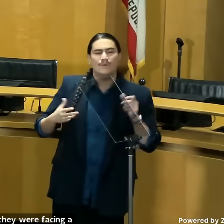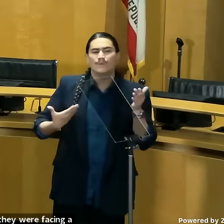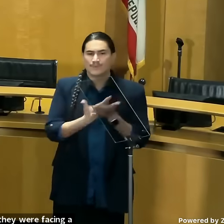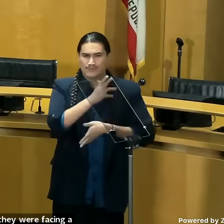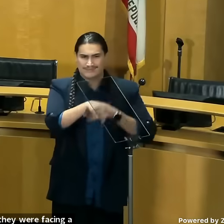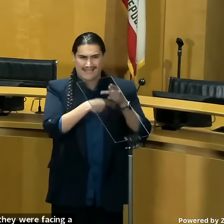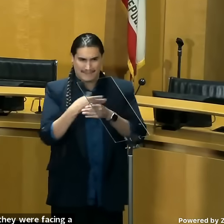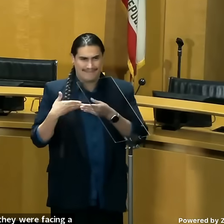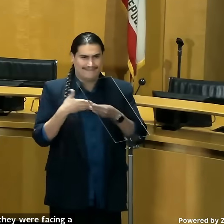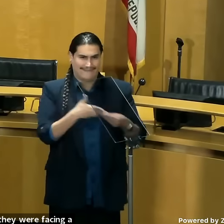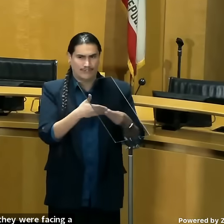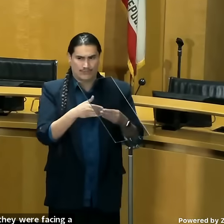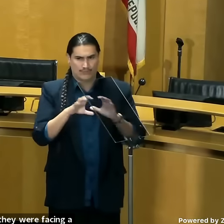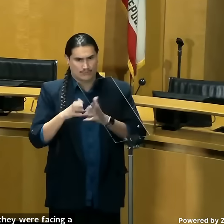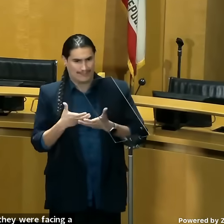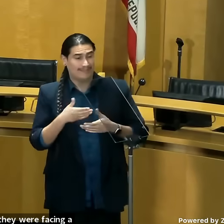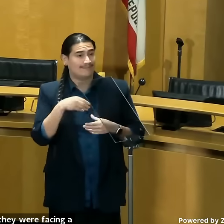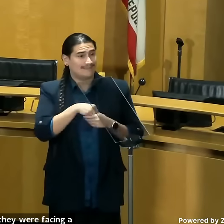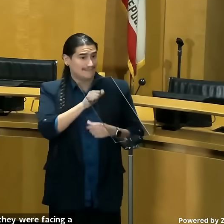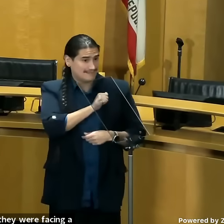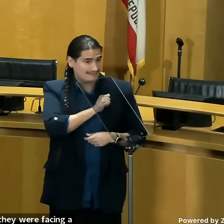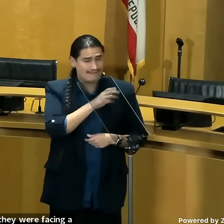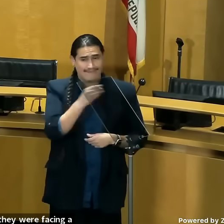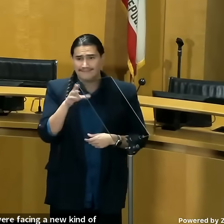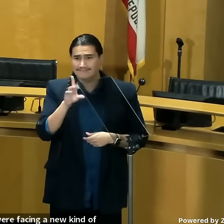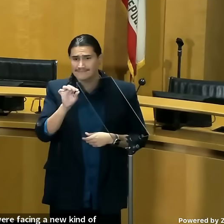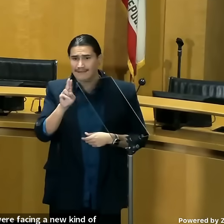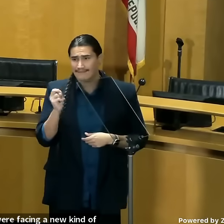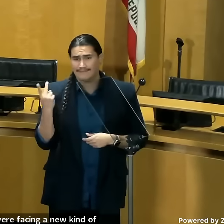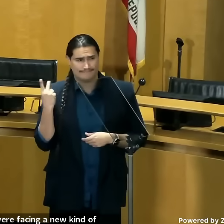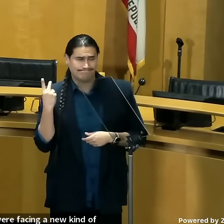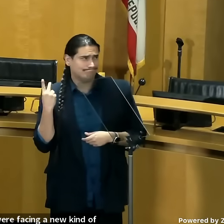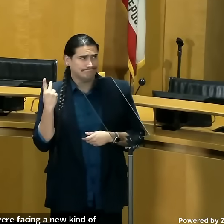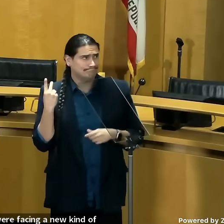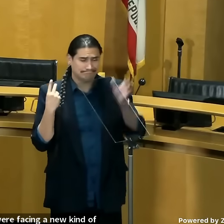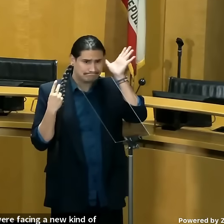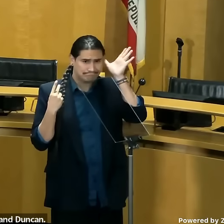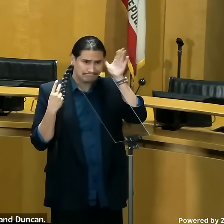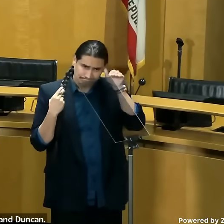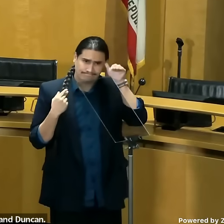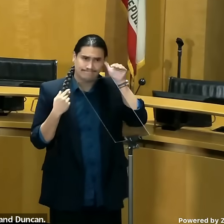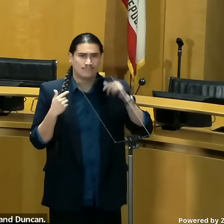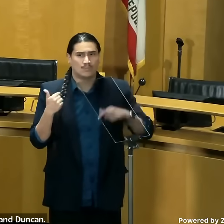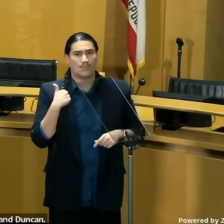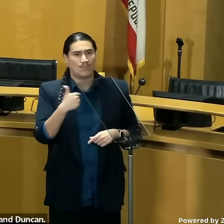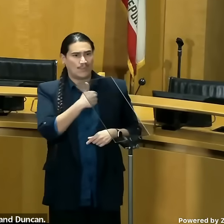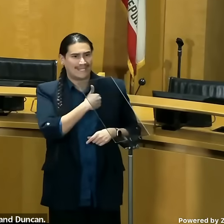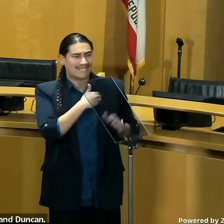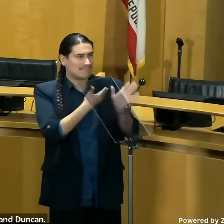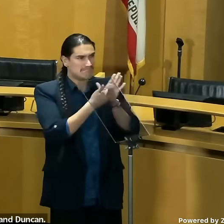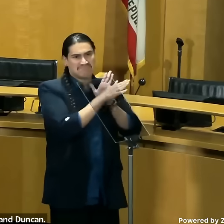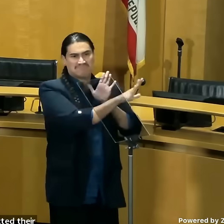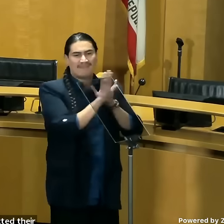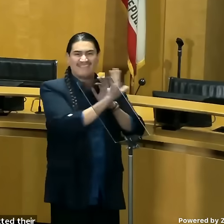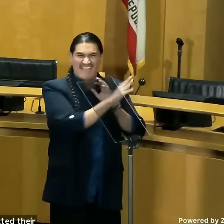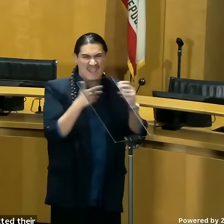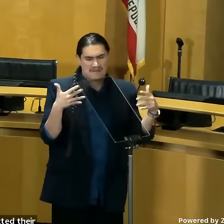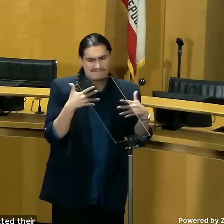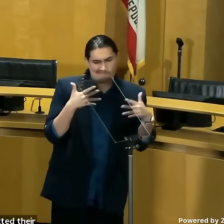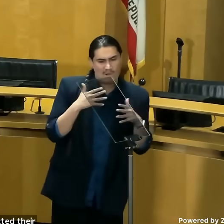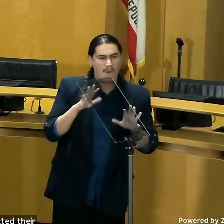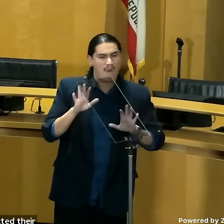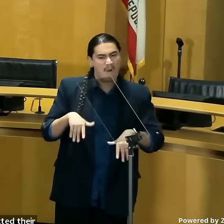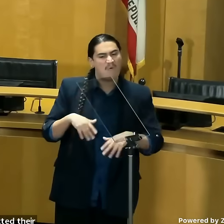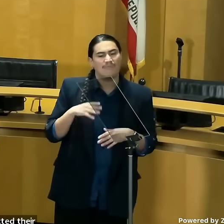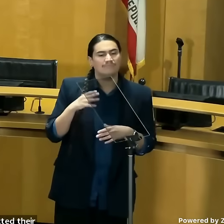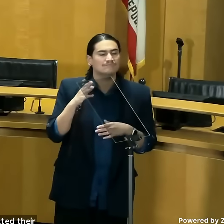of leadership in me and Duncan. And we deflected their intimidation